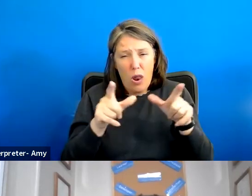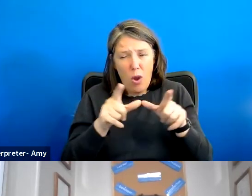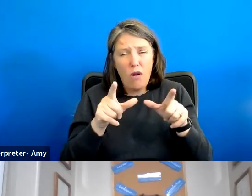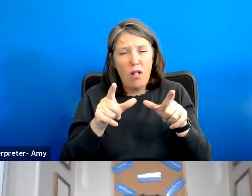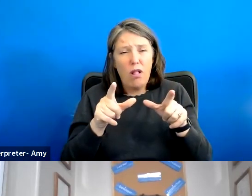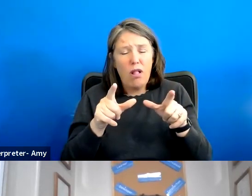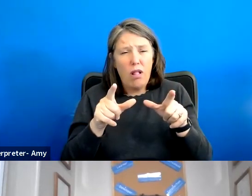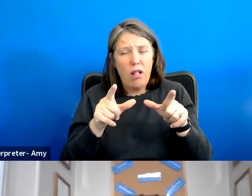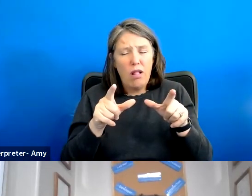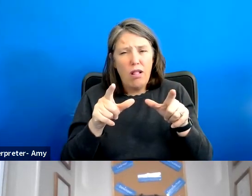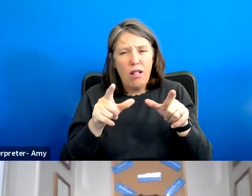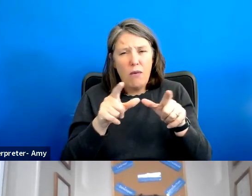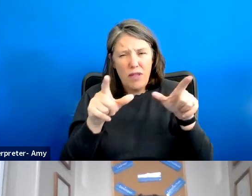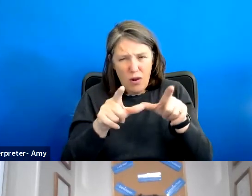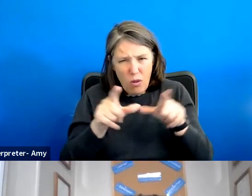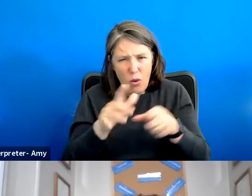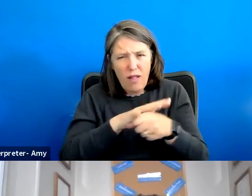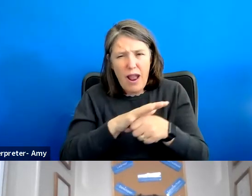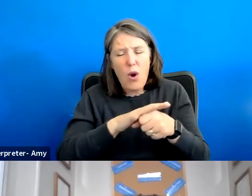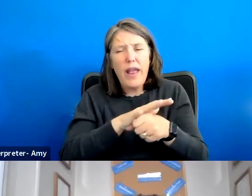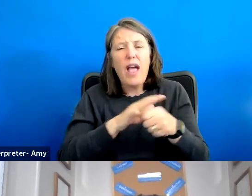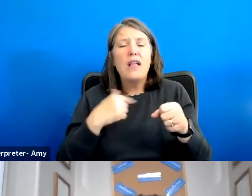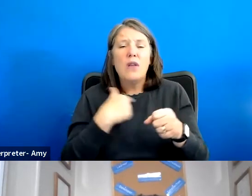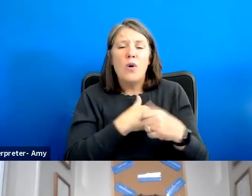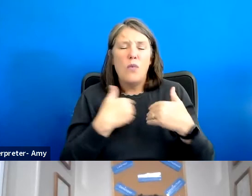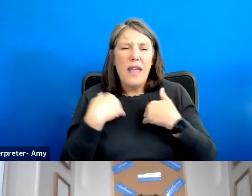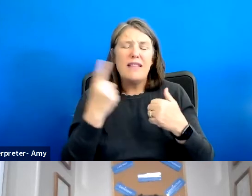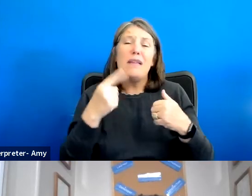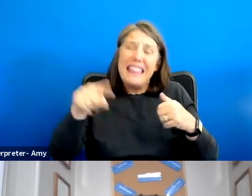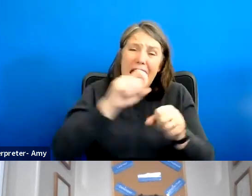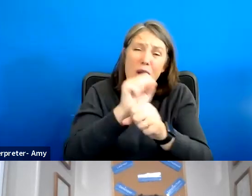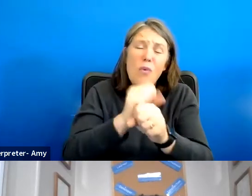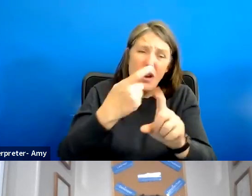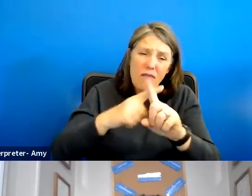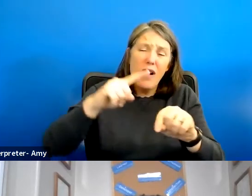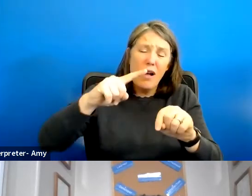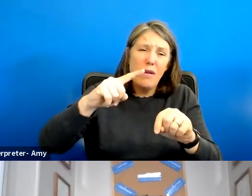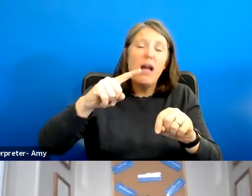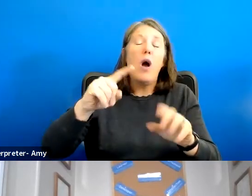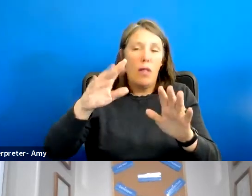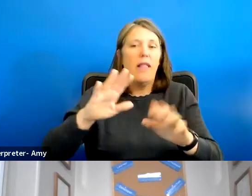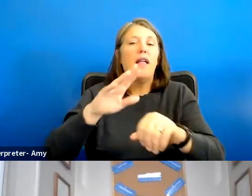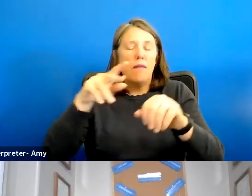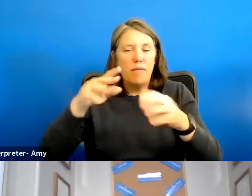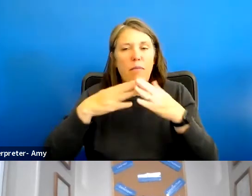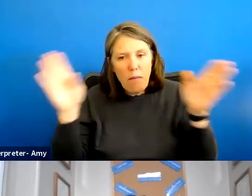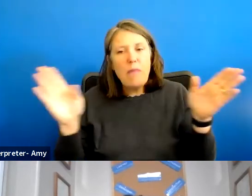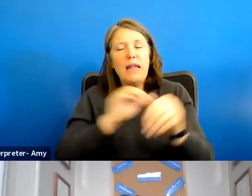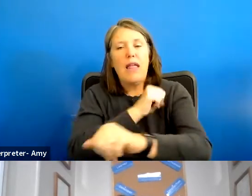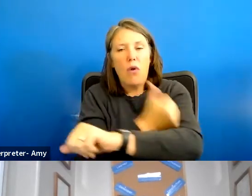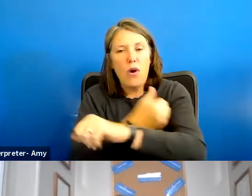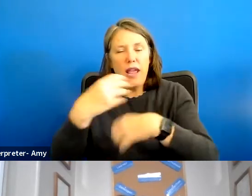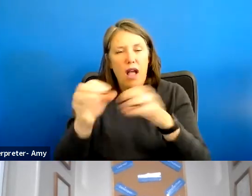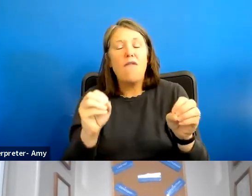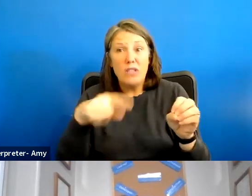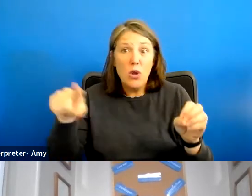oversees the caregiver registry. And so we have someone that they actually work out of the public authority office. So they're doing hands-on work with the